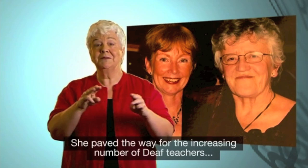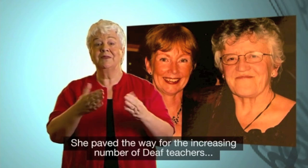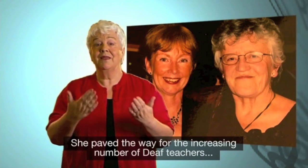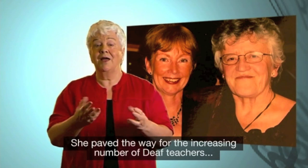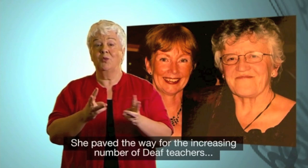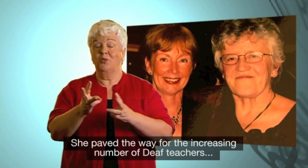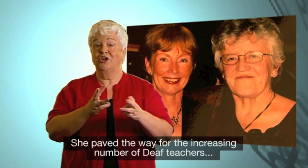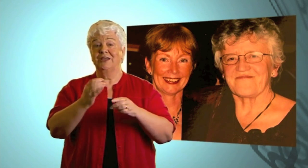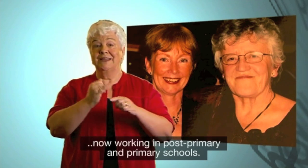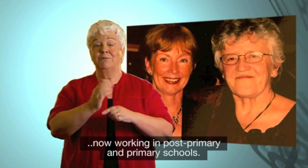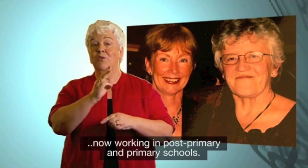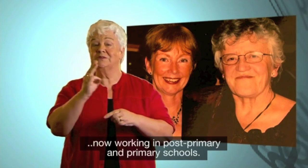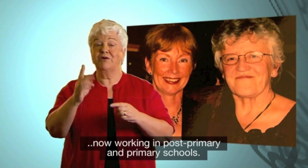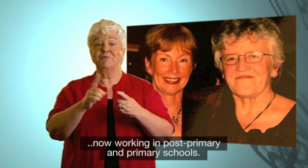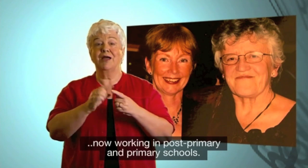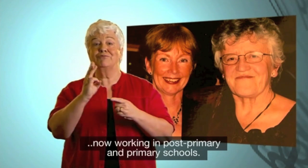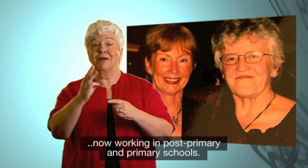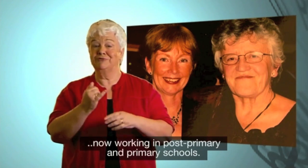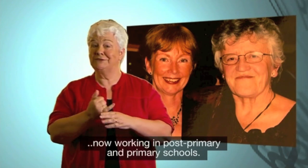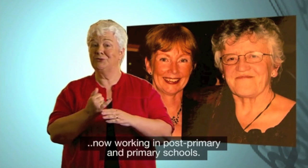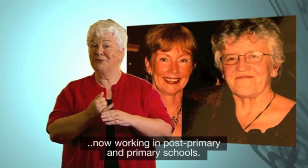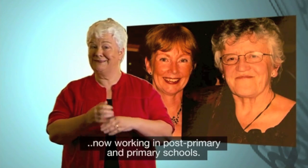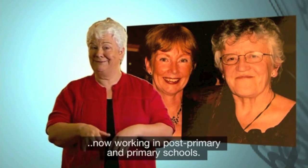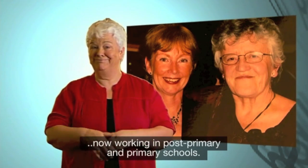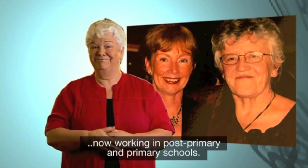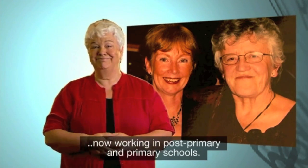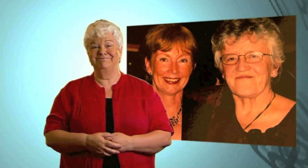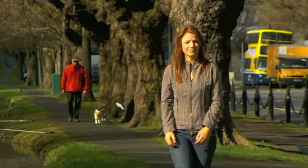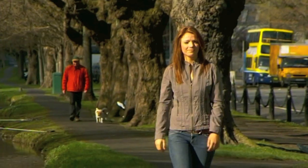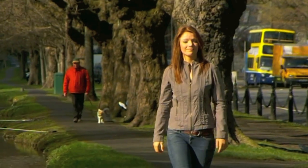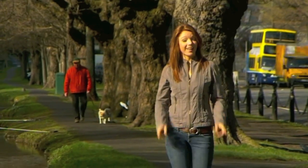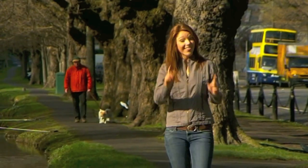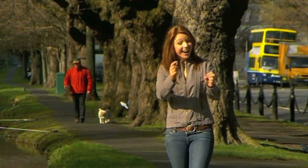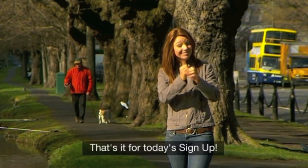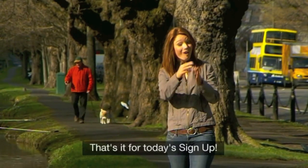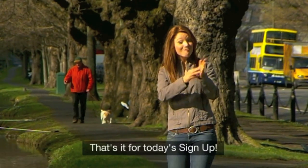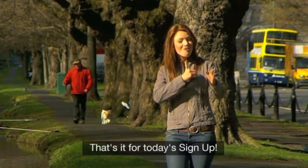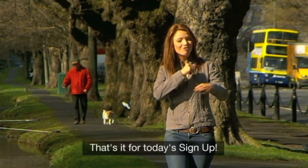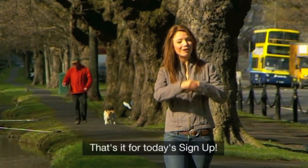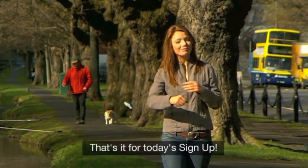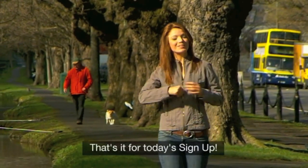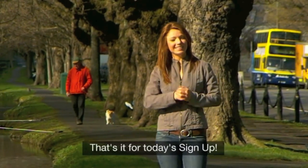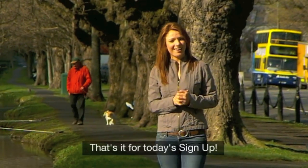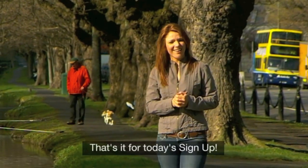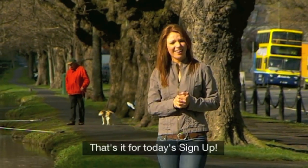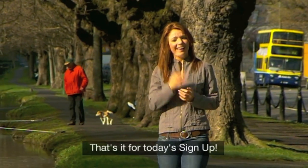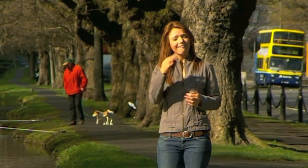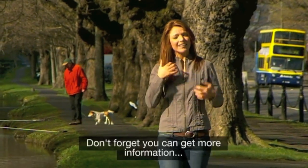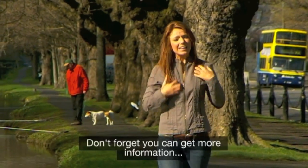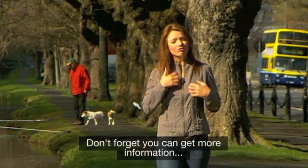now working in post-primary and primary schools. That's it for today's sign up. Don't forget you can